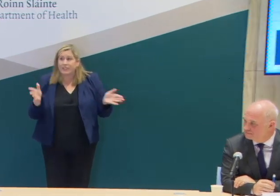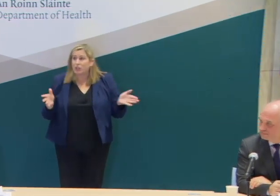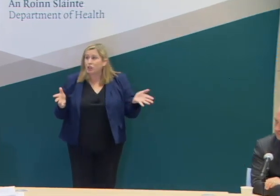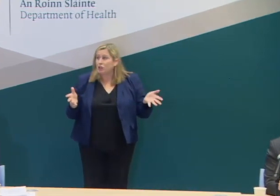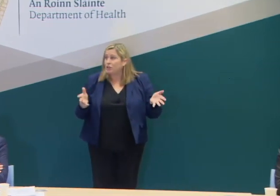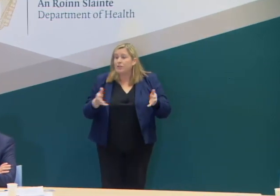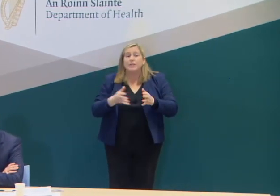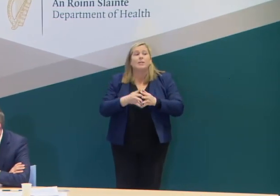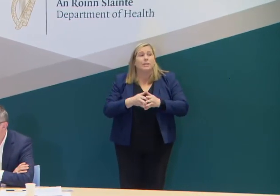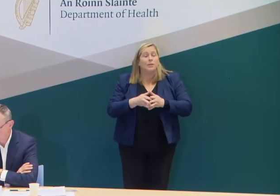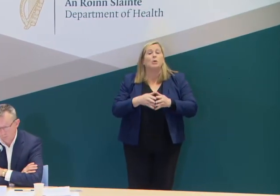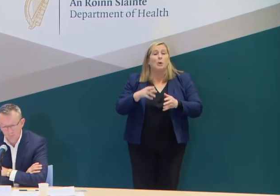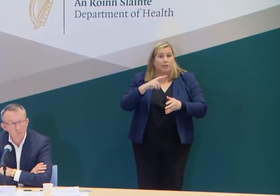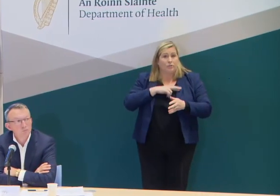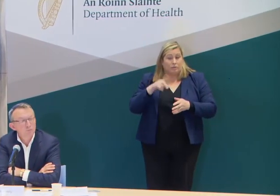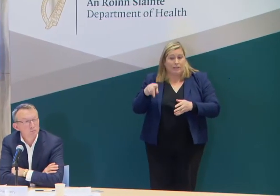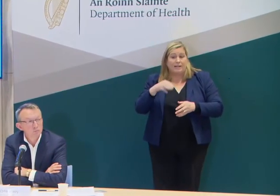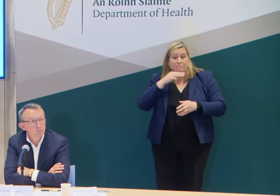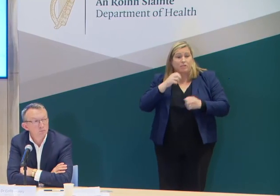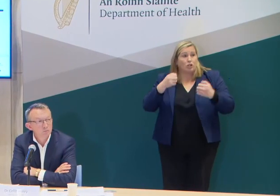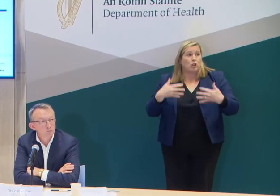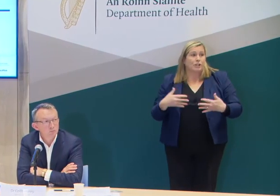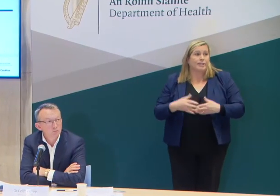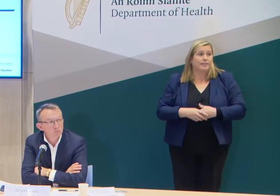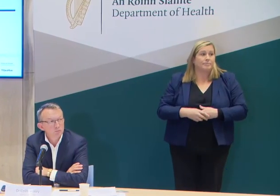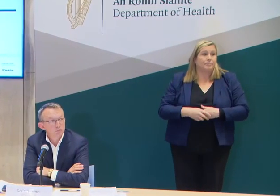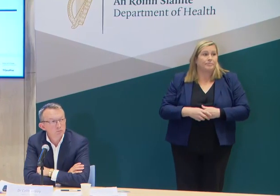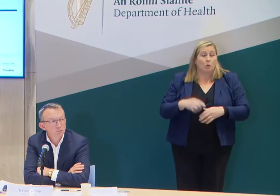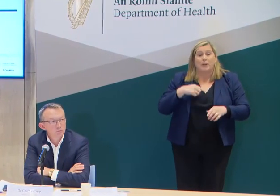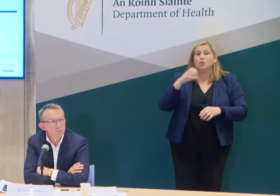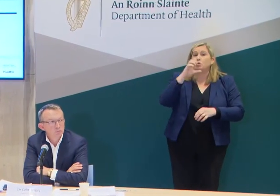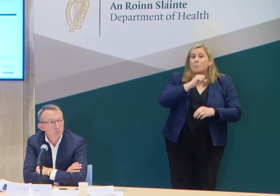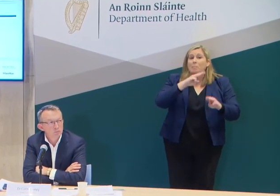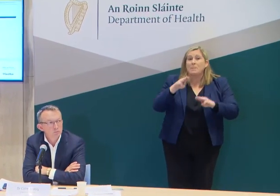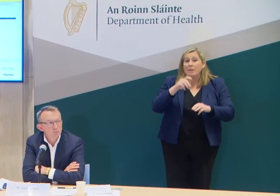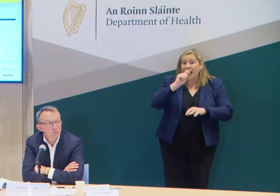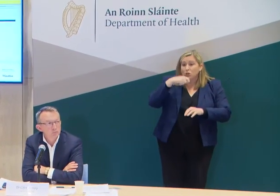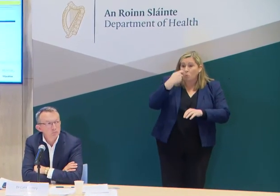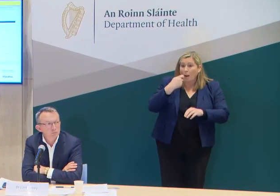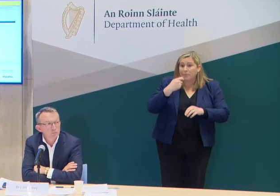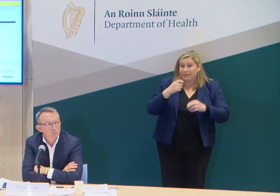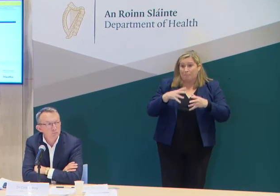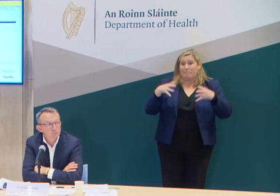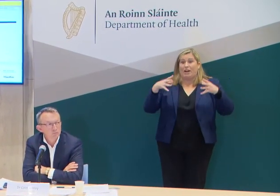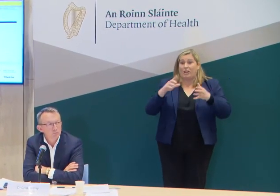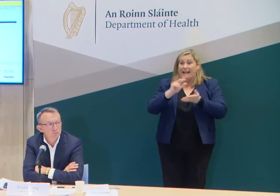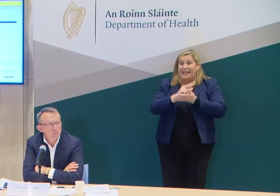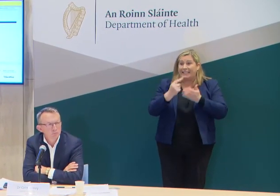Yeah, really good question. So it's the number that has been resulted. Okay. Yeah. So presumably the numbers who've had swabs taken is considerably higher than